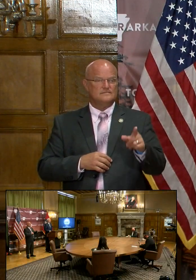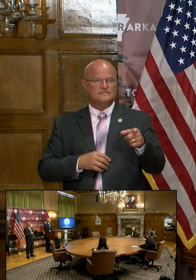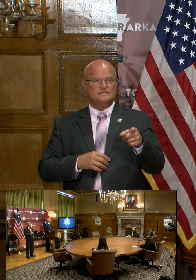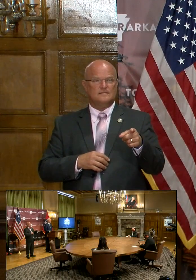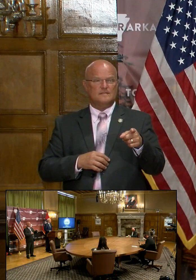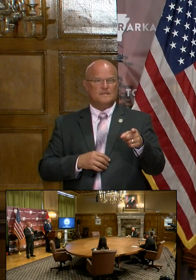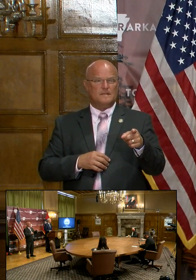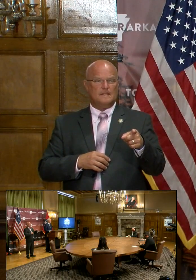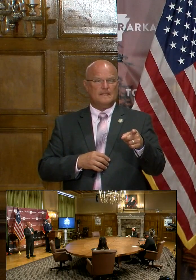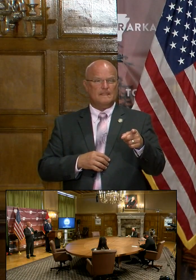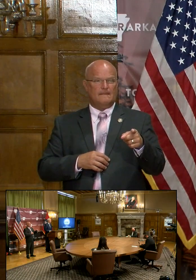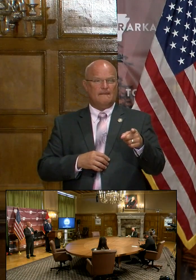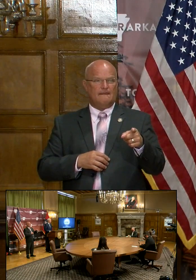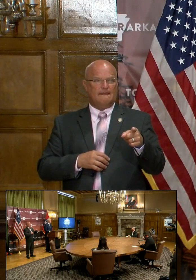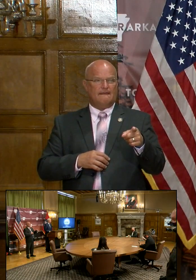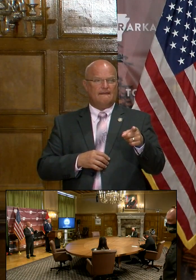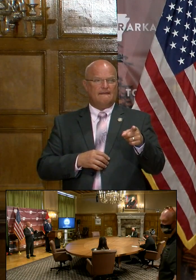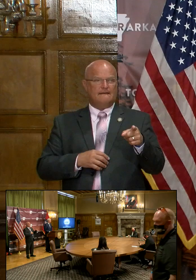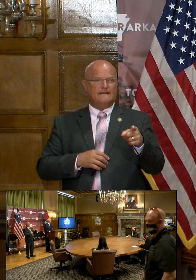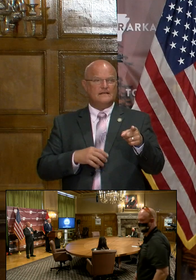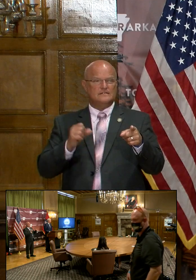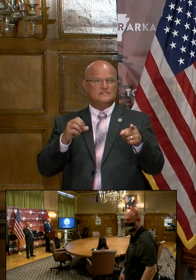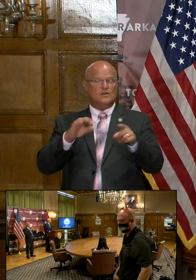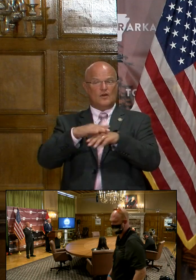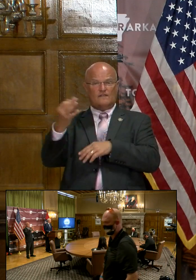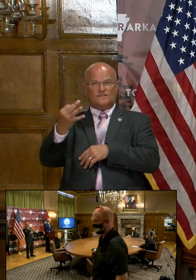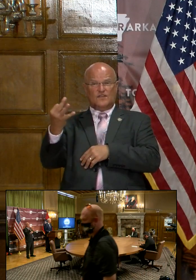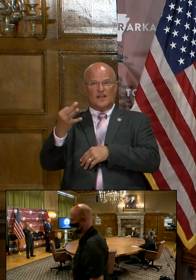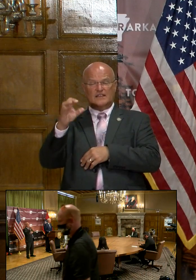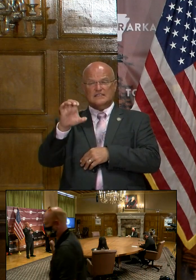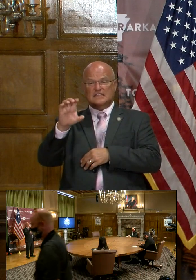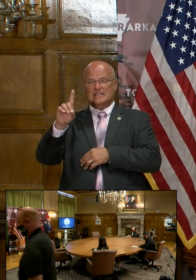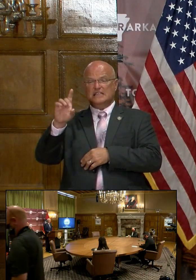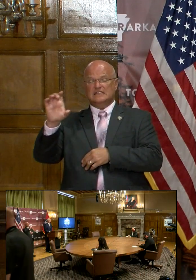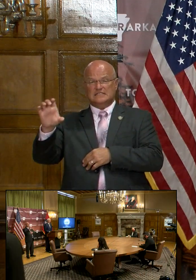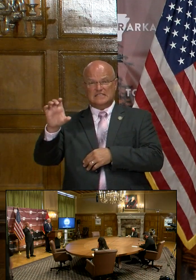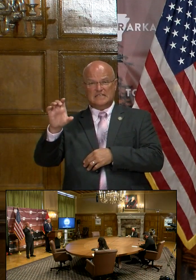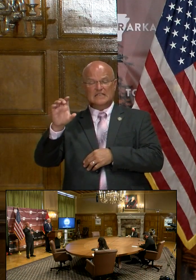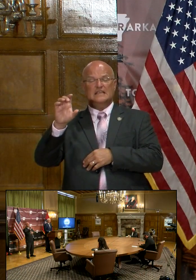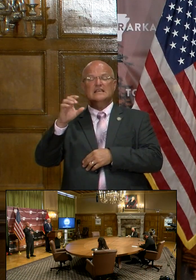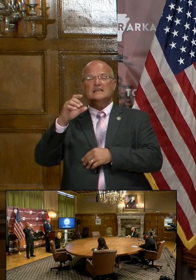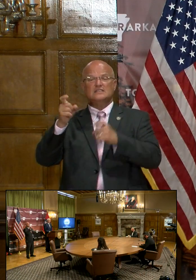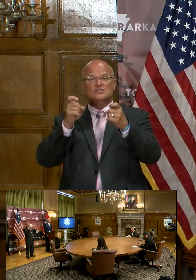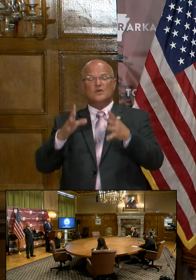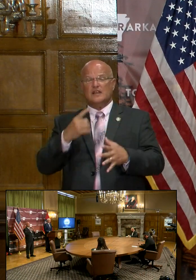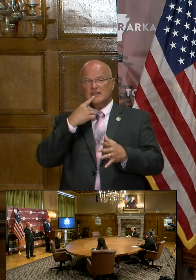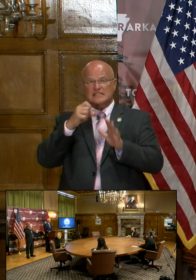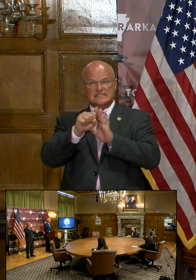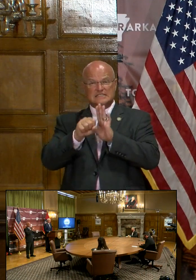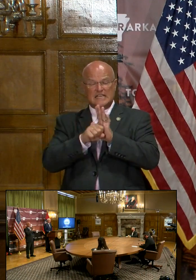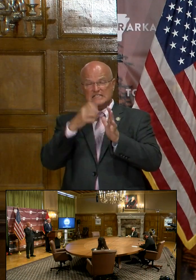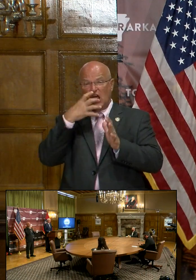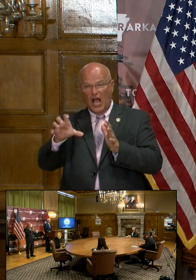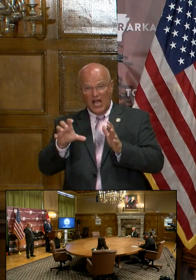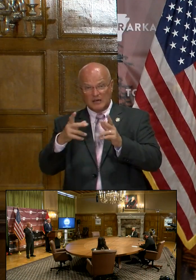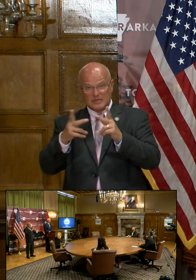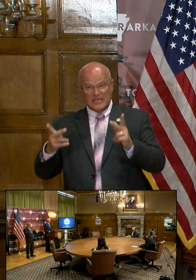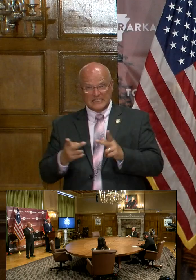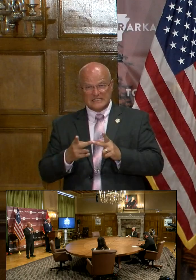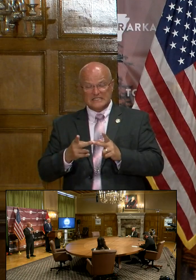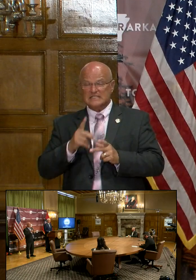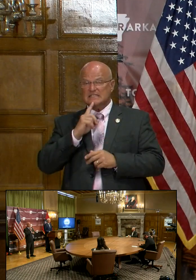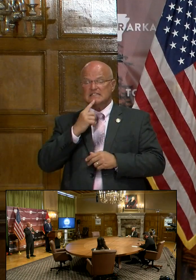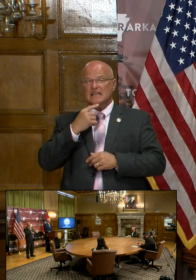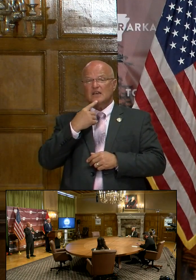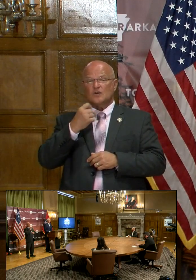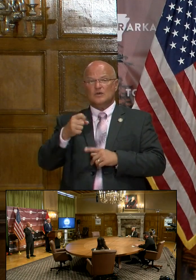Yes. Anyway, so on Friday, the CDC Director, Robert Redfield, said that states considered hotspots, which what he said